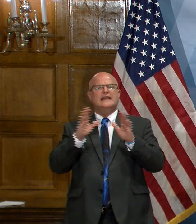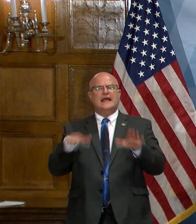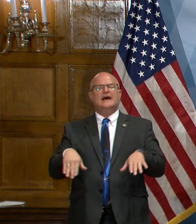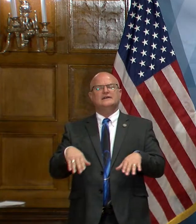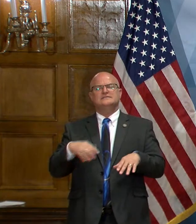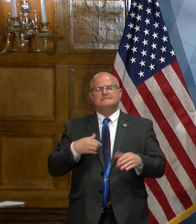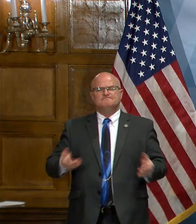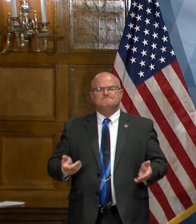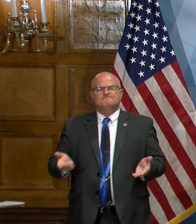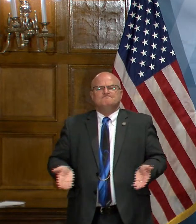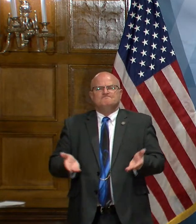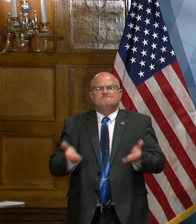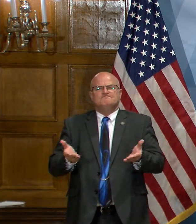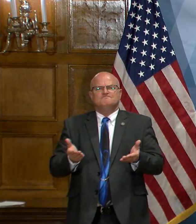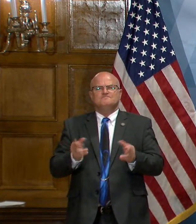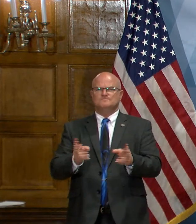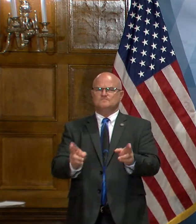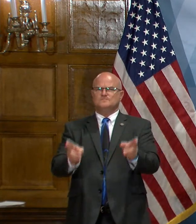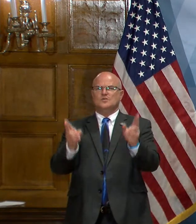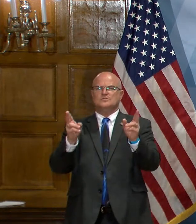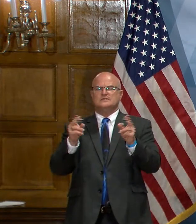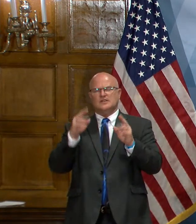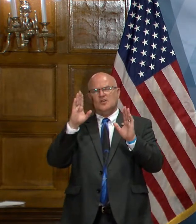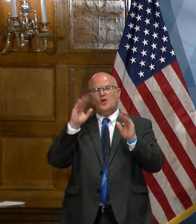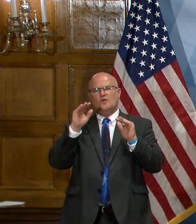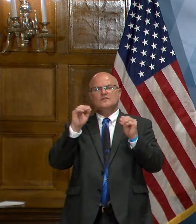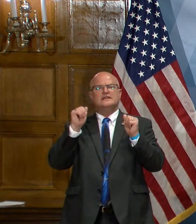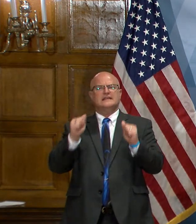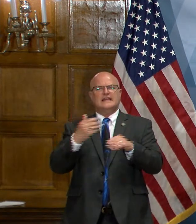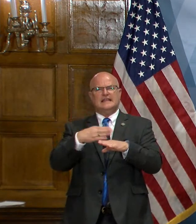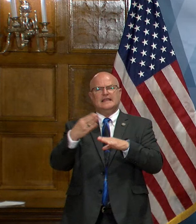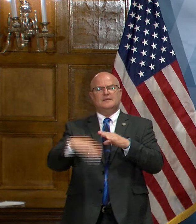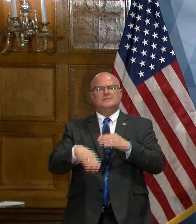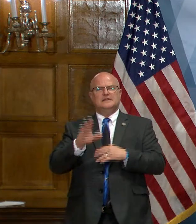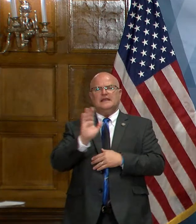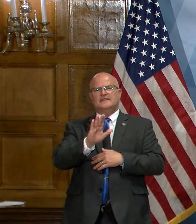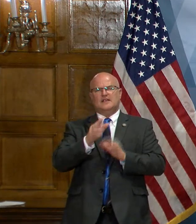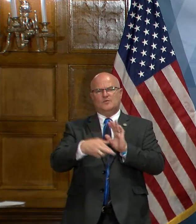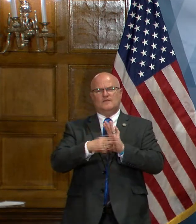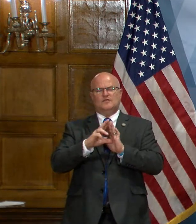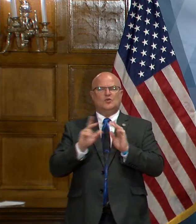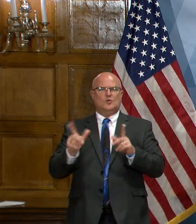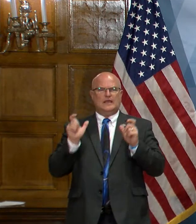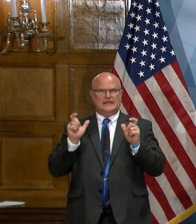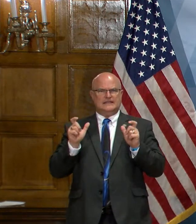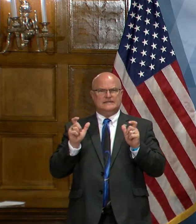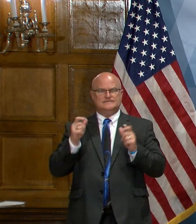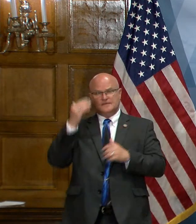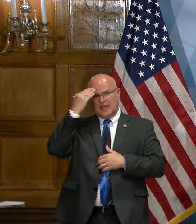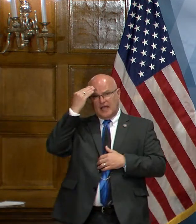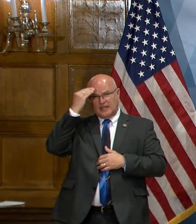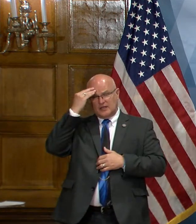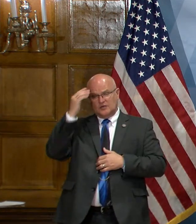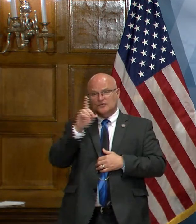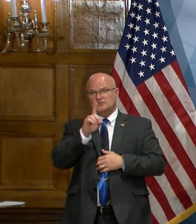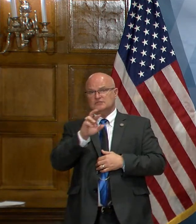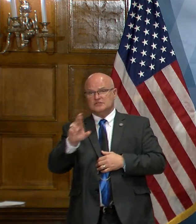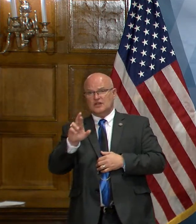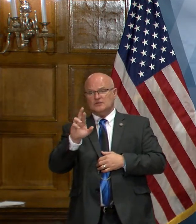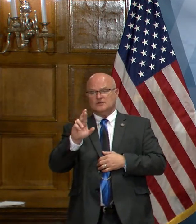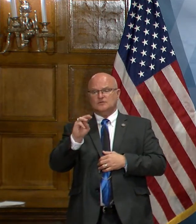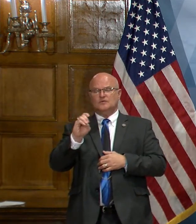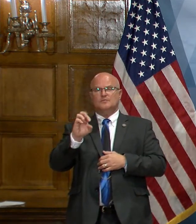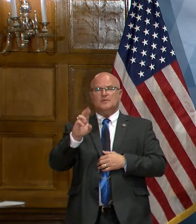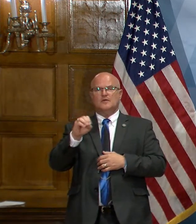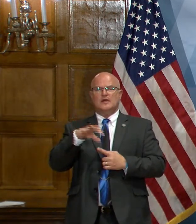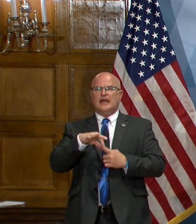them as to the urgency of that, and hopefully they can complete their review quickly. I know that Dr. Romero